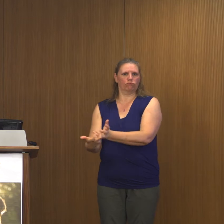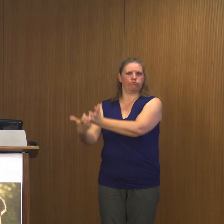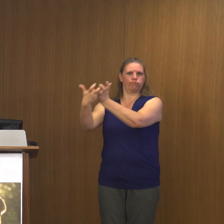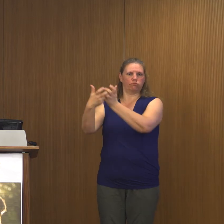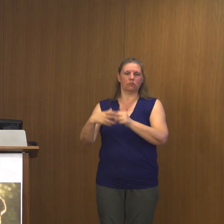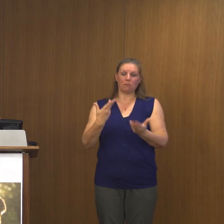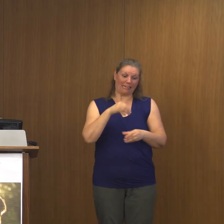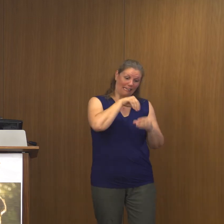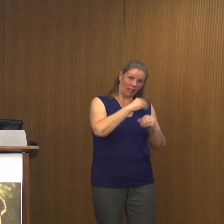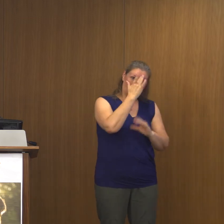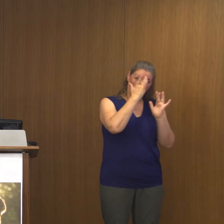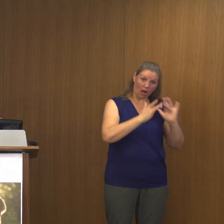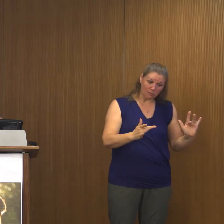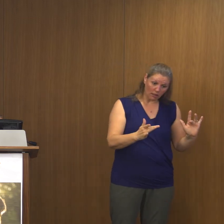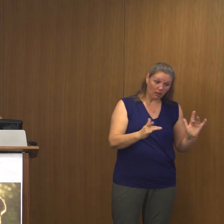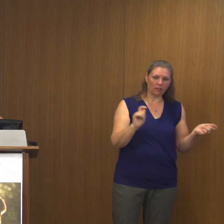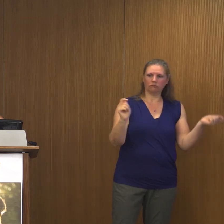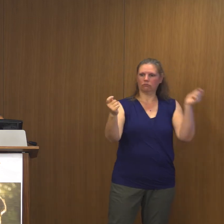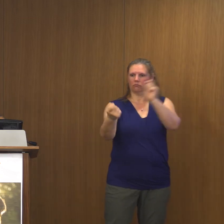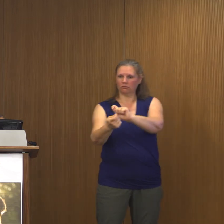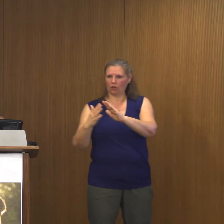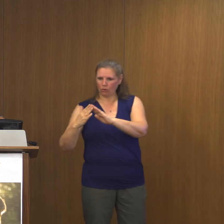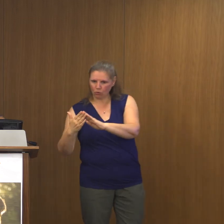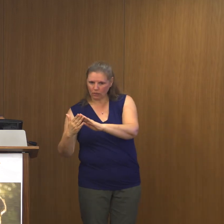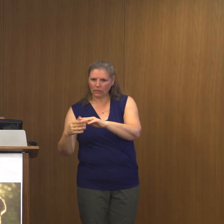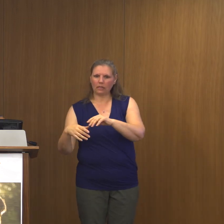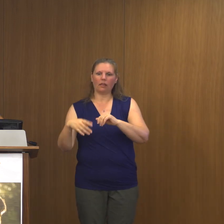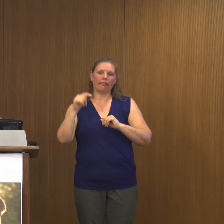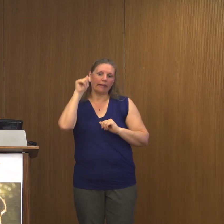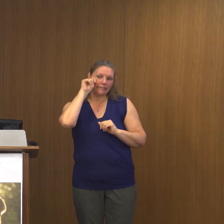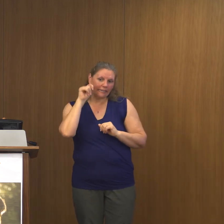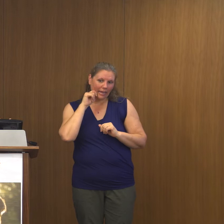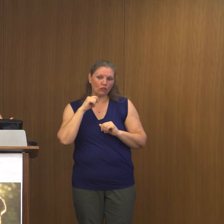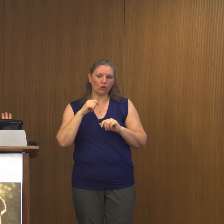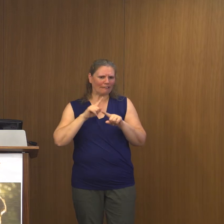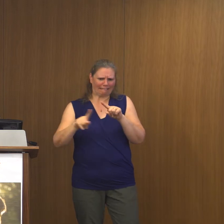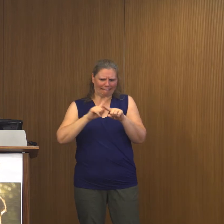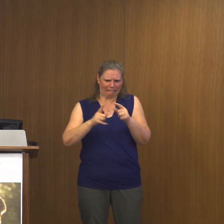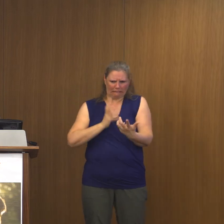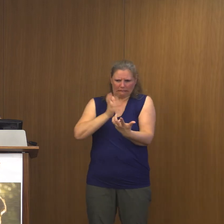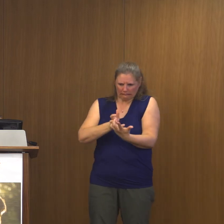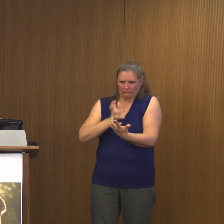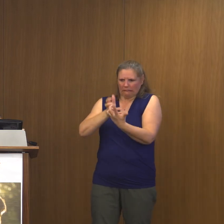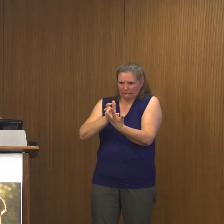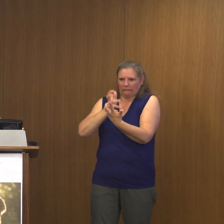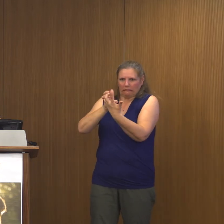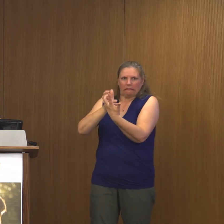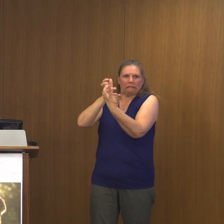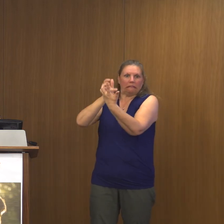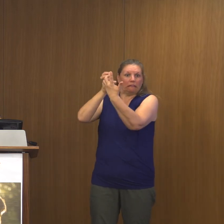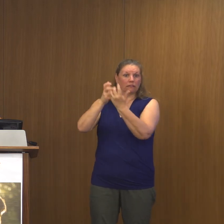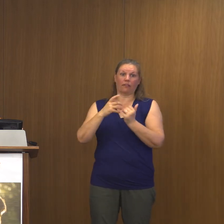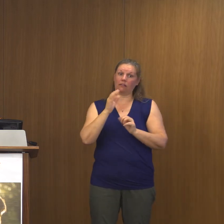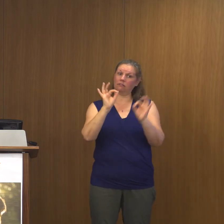to community, and then from childhood to adolescence, from adolescence to adulthood, because that's the beauty of